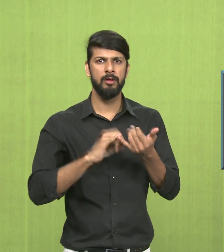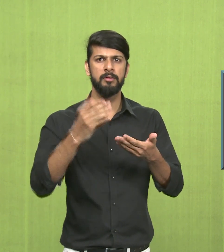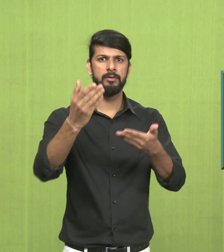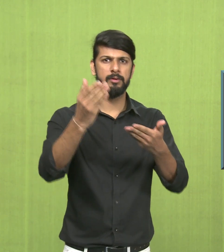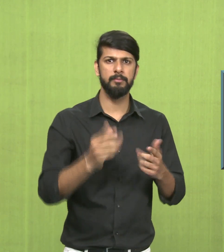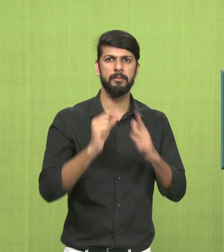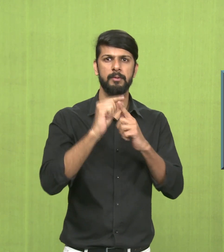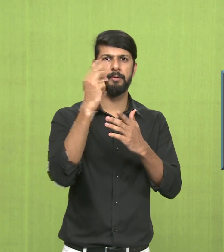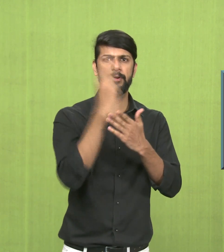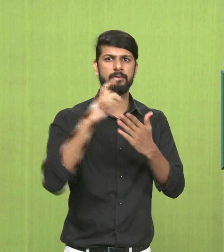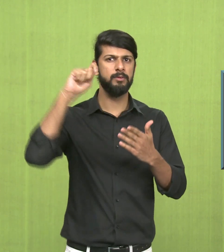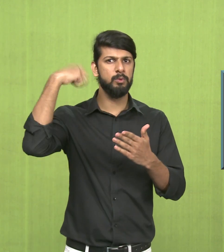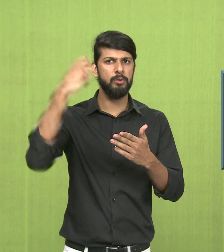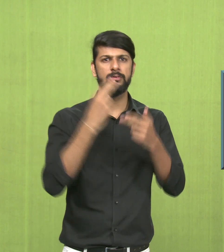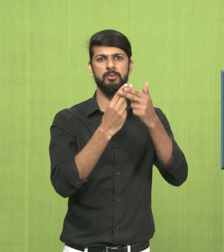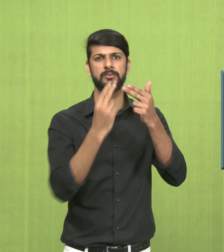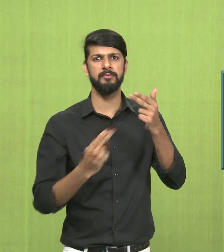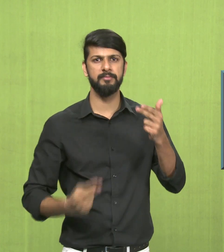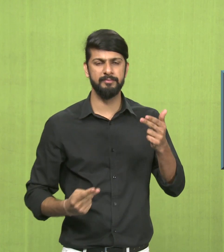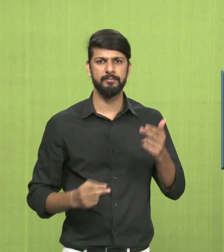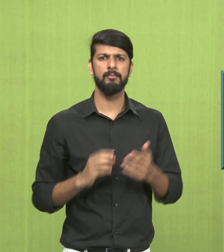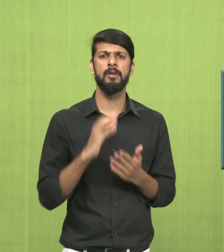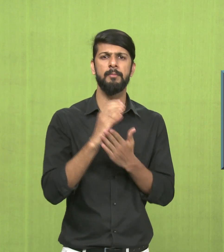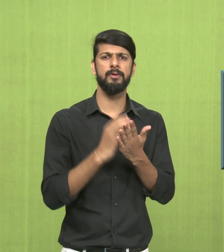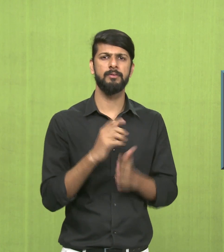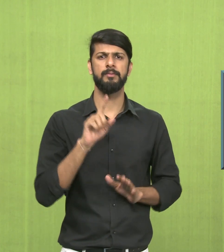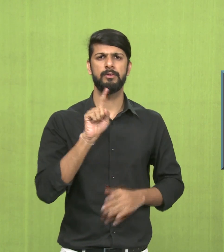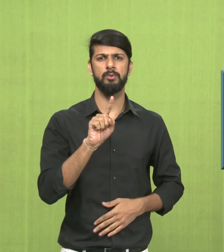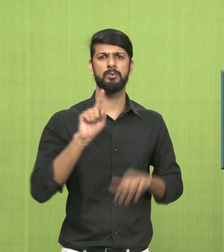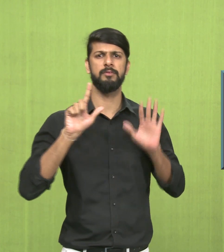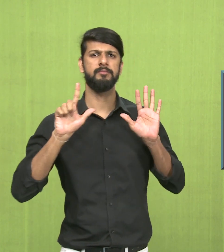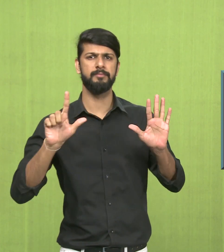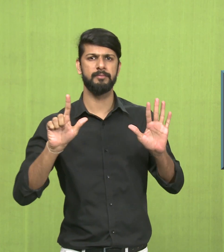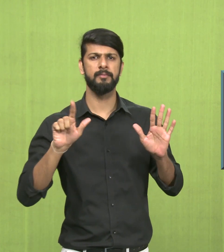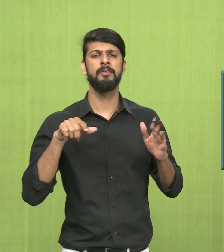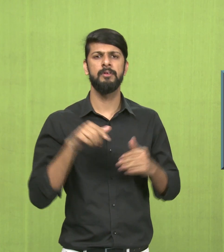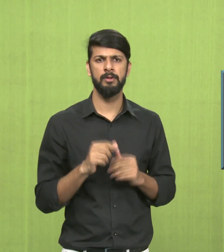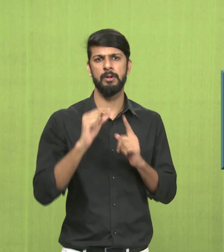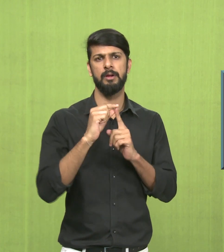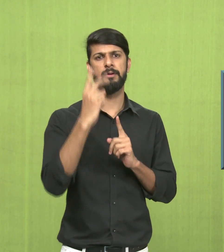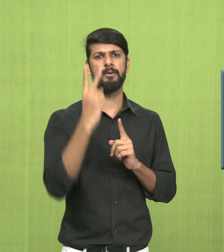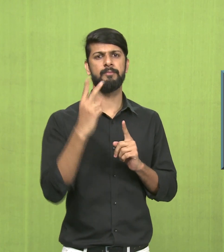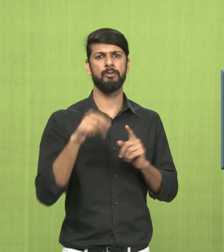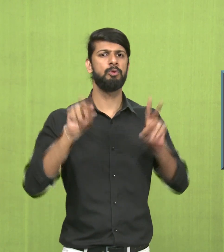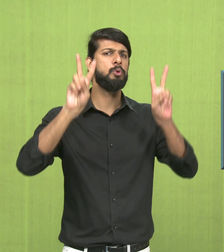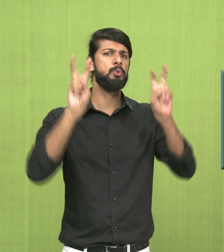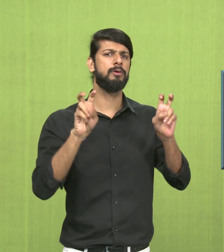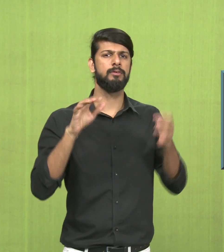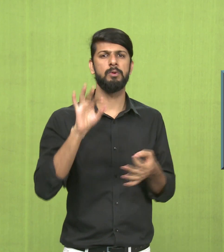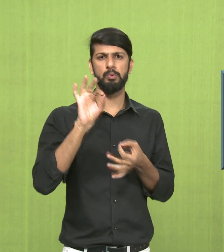NIOS welcomes you to Painting Subject Video Series. This is Lesson 17, Murals and